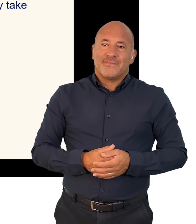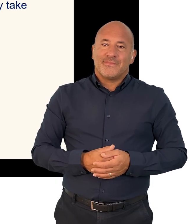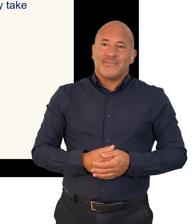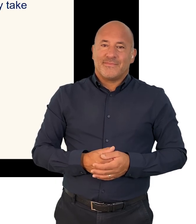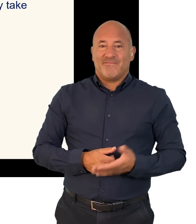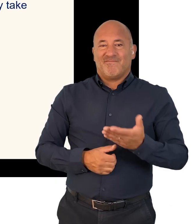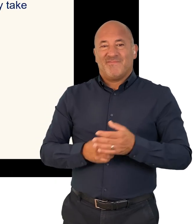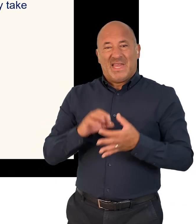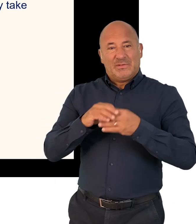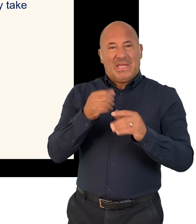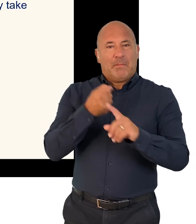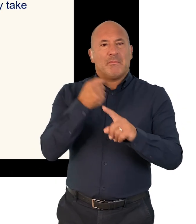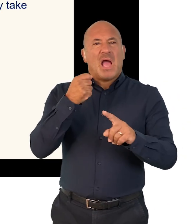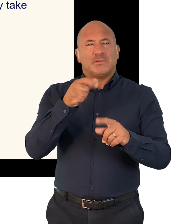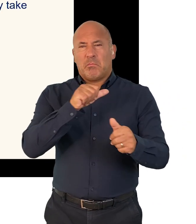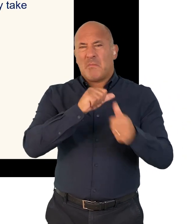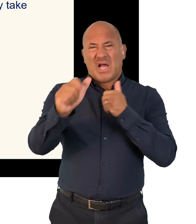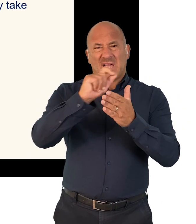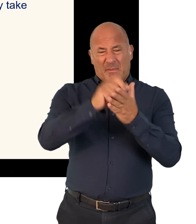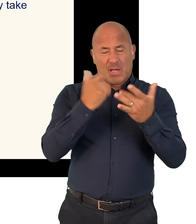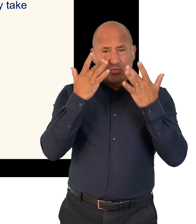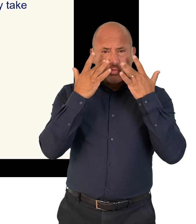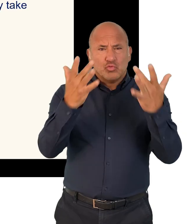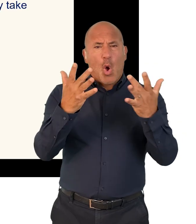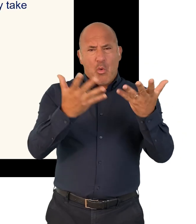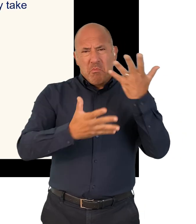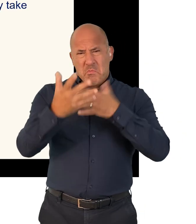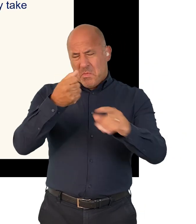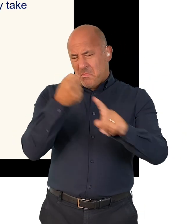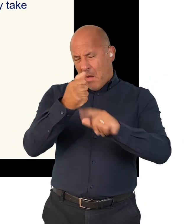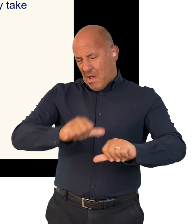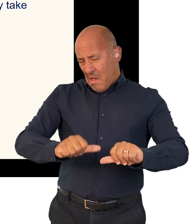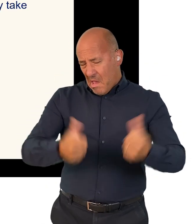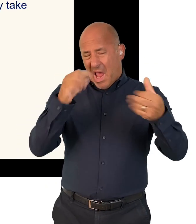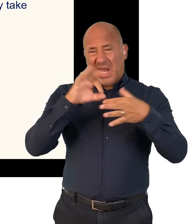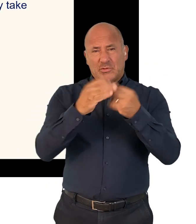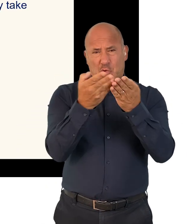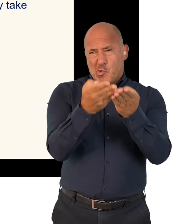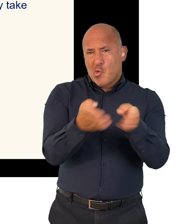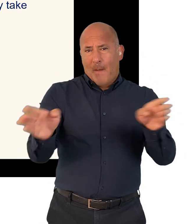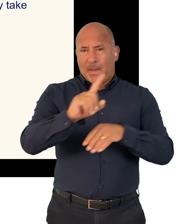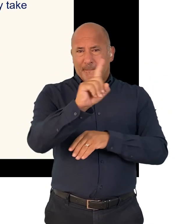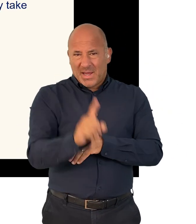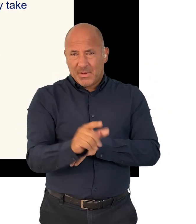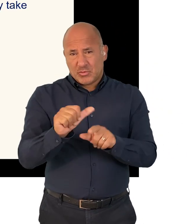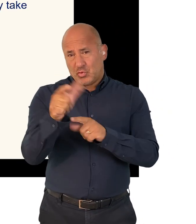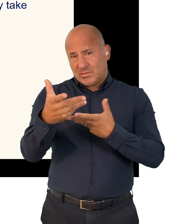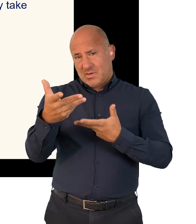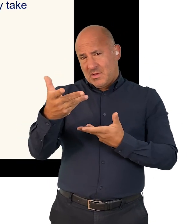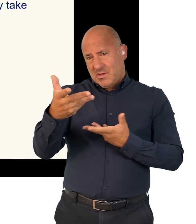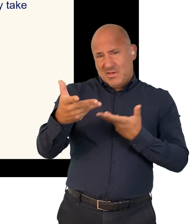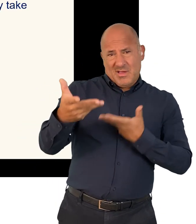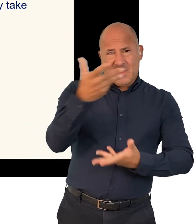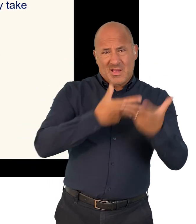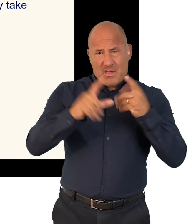The strongest applications will demonstrate the greatest possible impact on the widest possible audience. You should indicate how